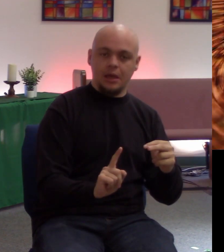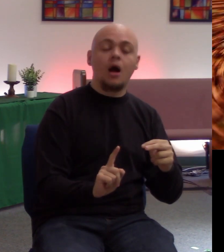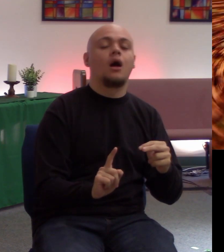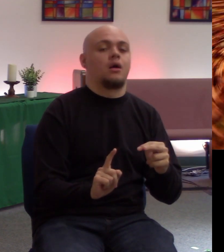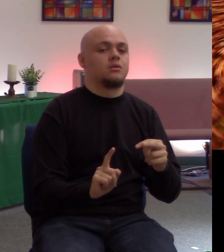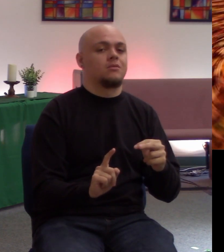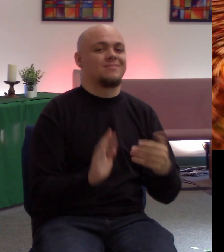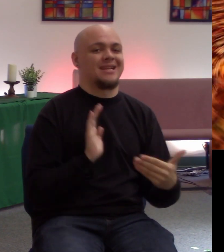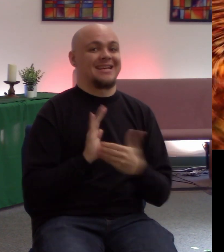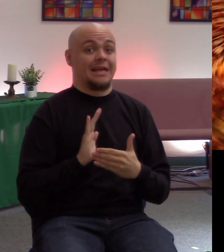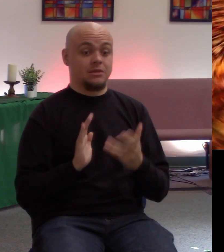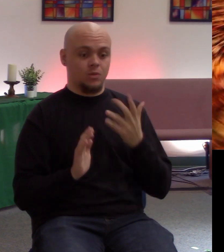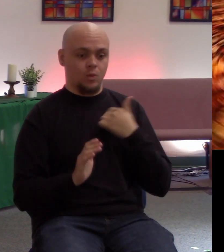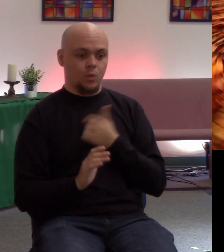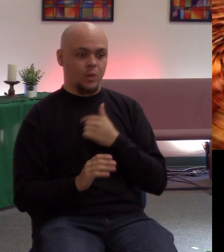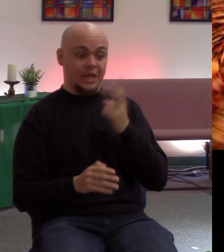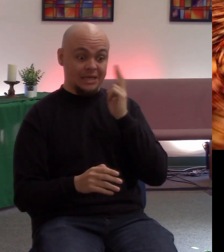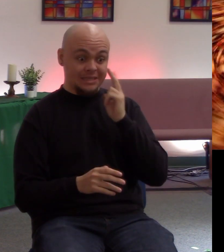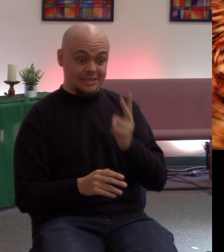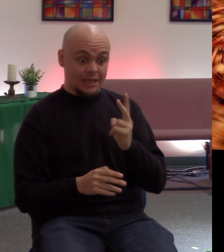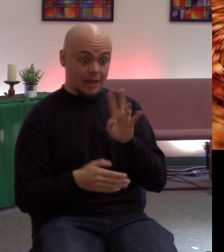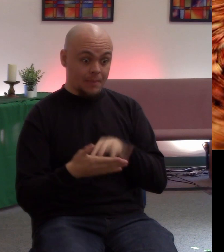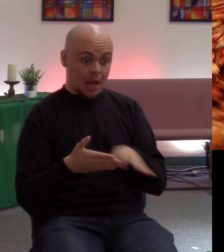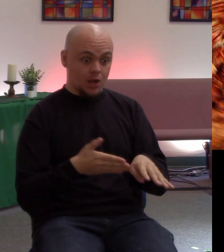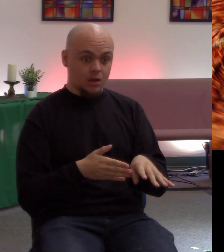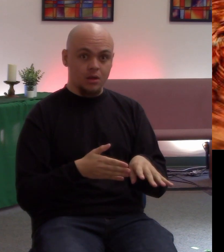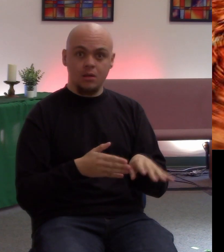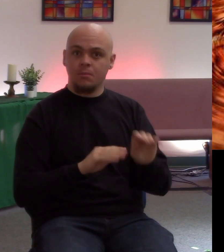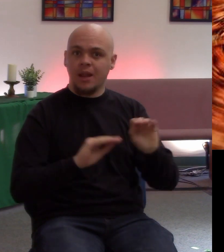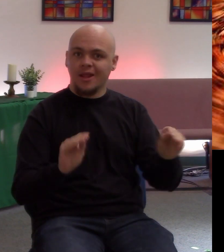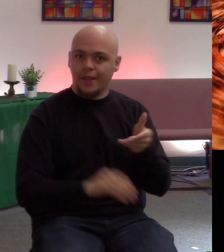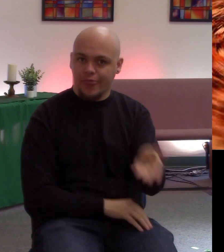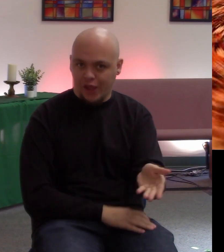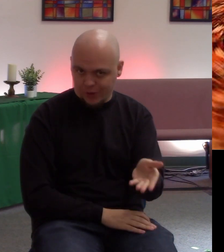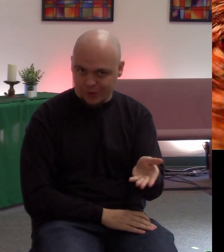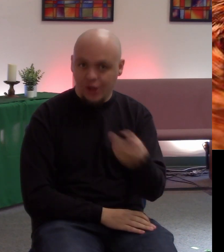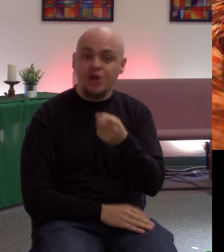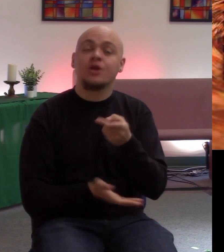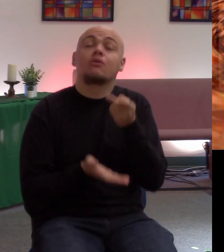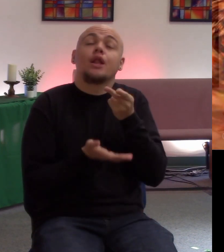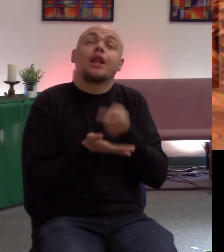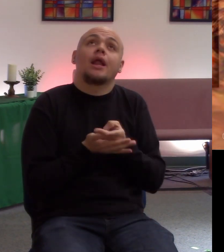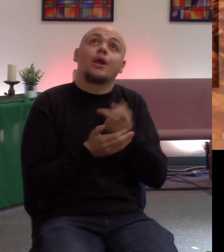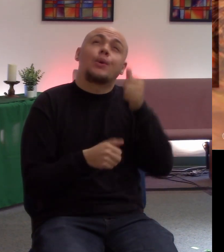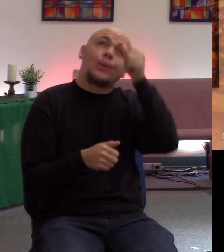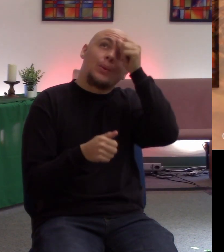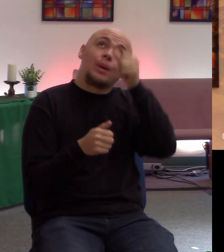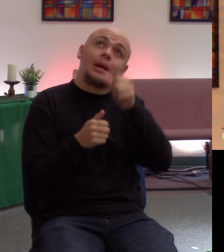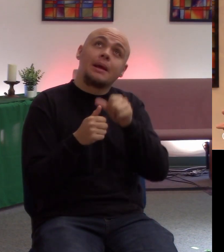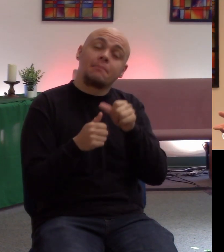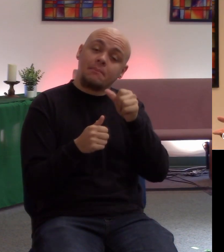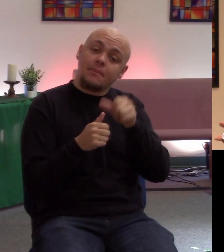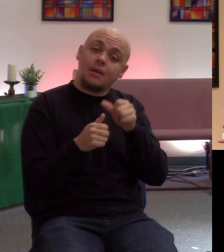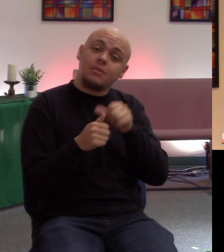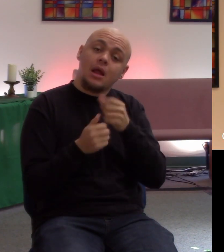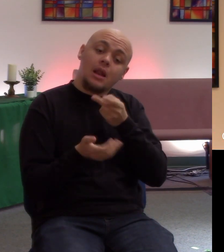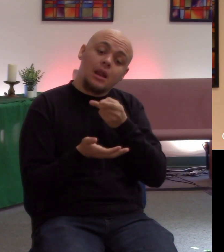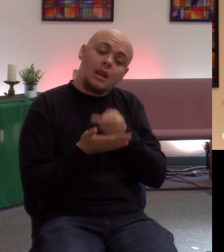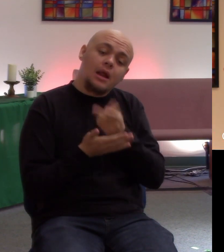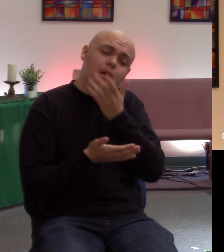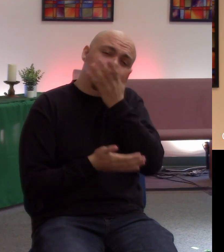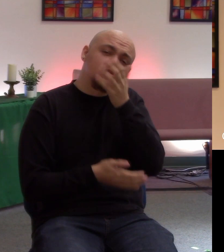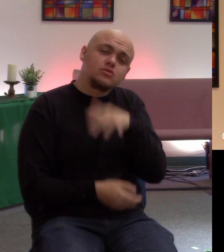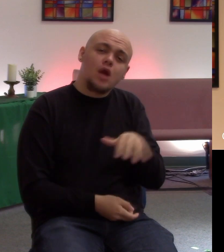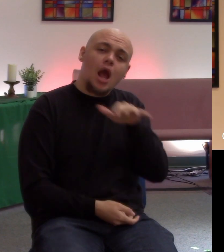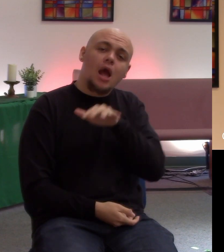But it also works against us because we see patterns where there are no patterns. That's why when you lay down, you might remember doing this as a kid, right? You lay